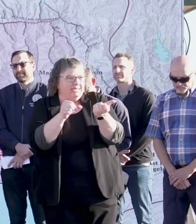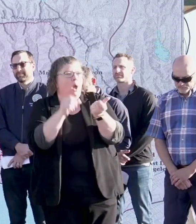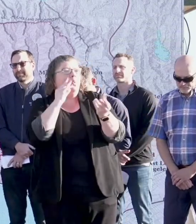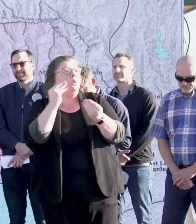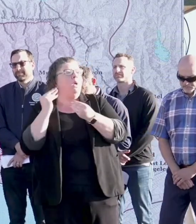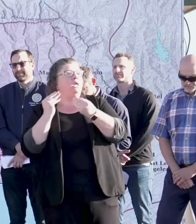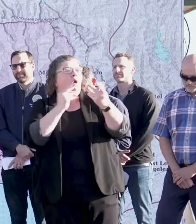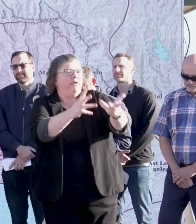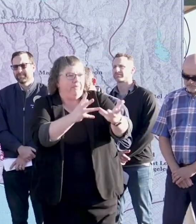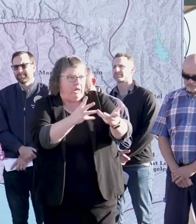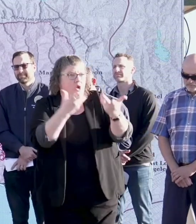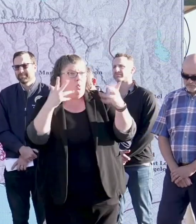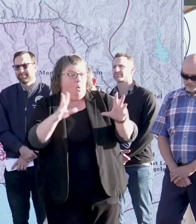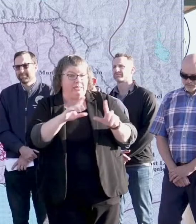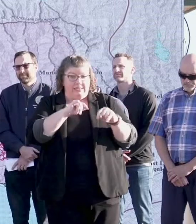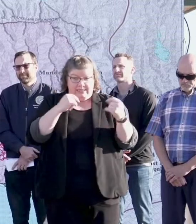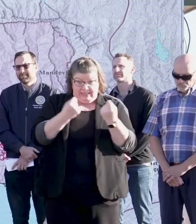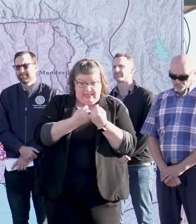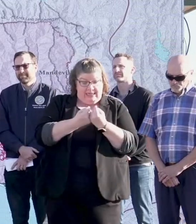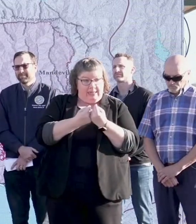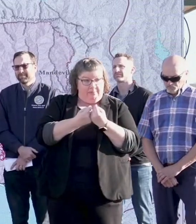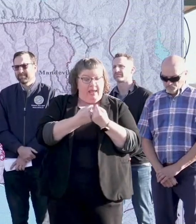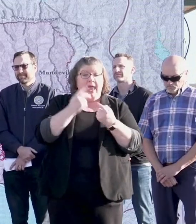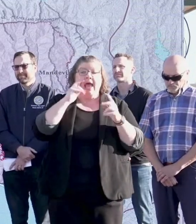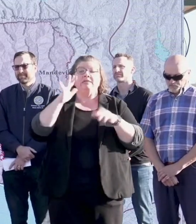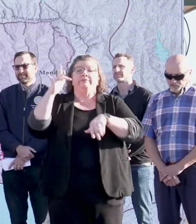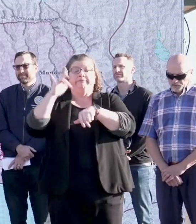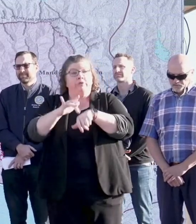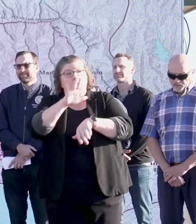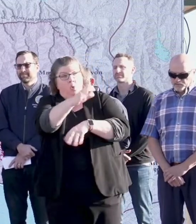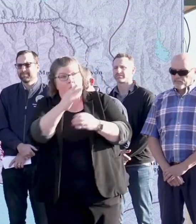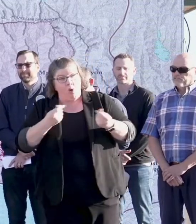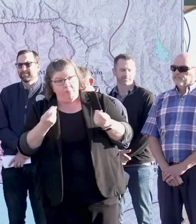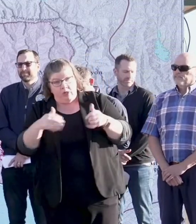notified once the care team has visited the property.